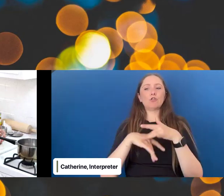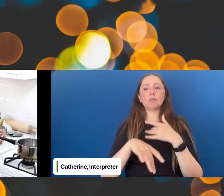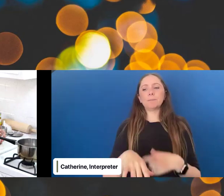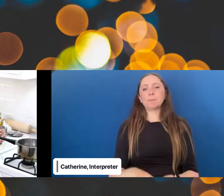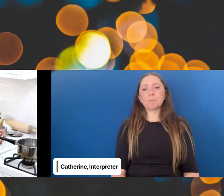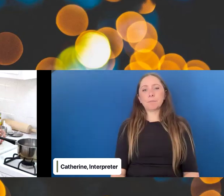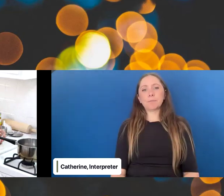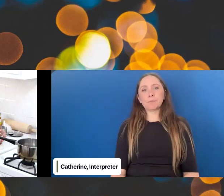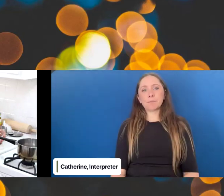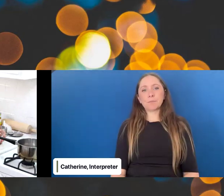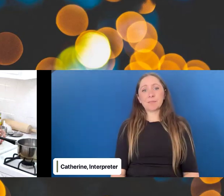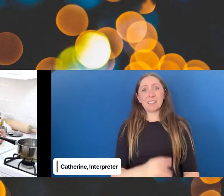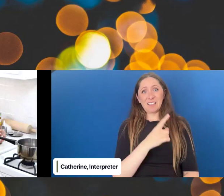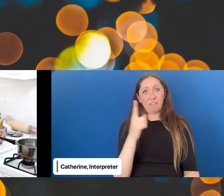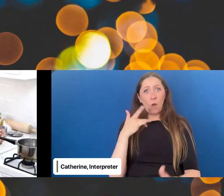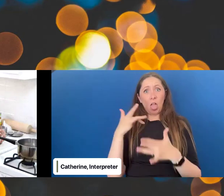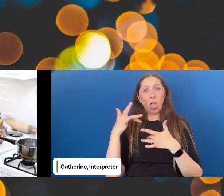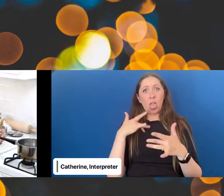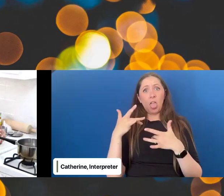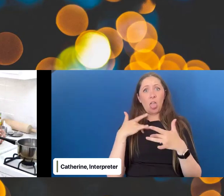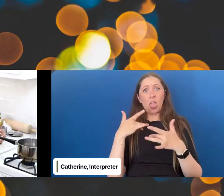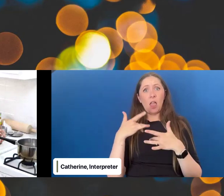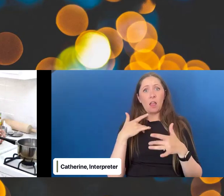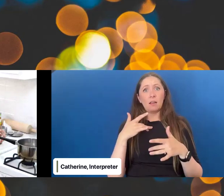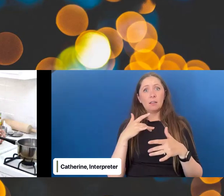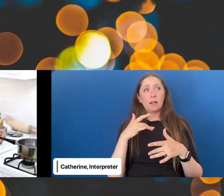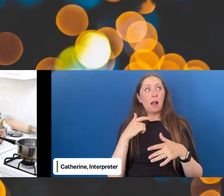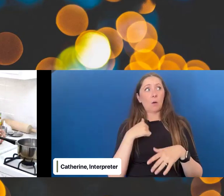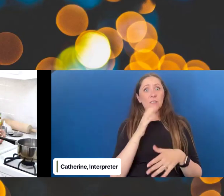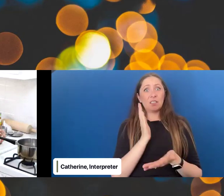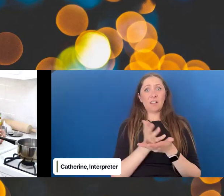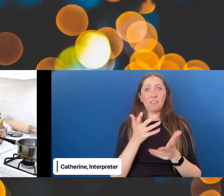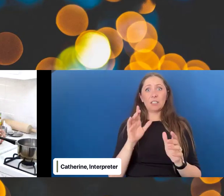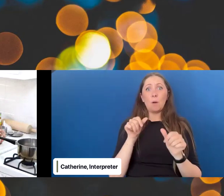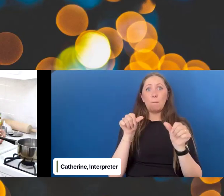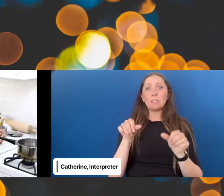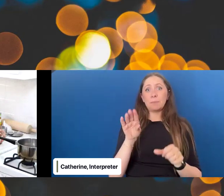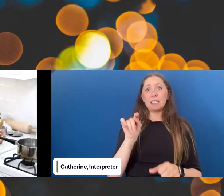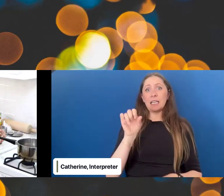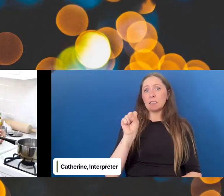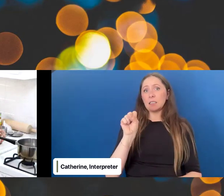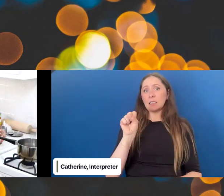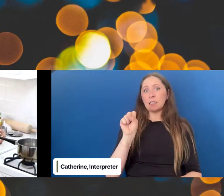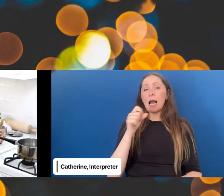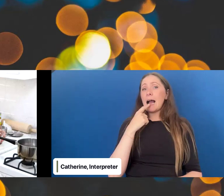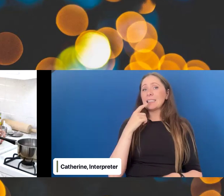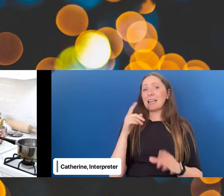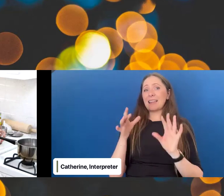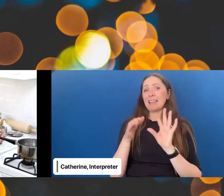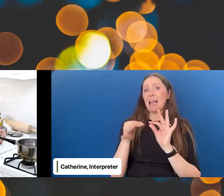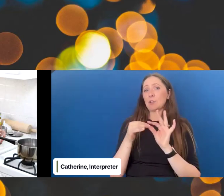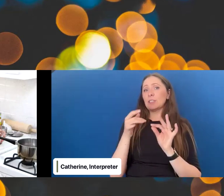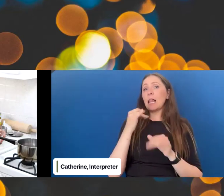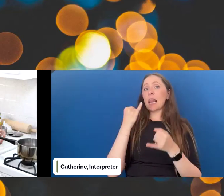And by the way, those of you who are worried that I was done posting BTS, if you read the caption, I said last BTS scene